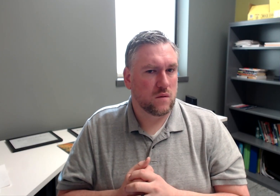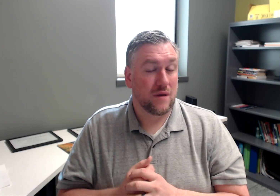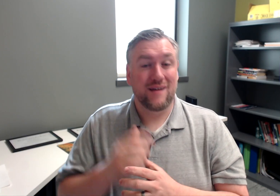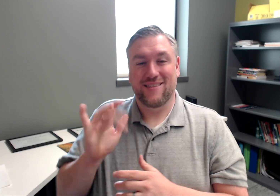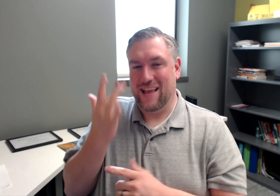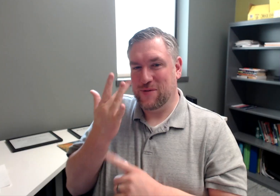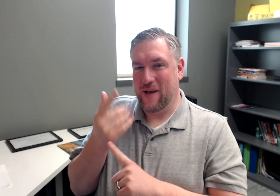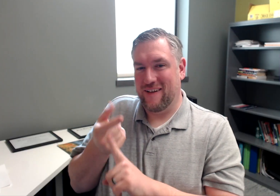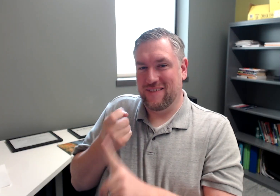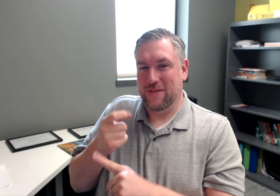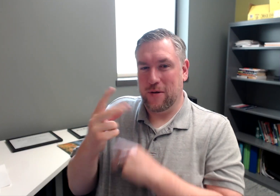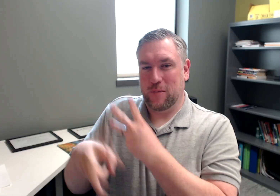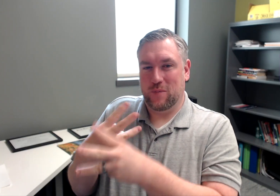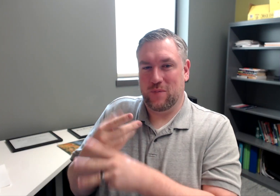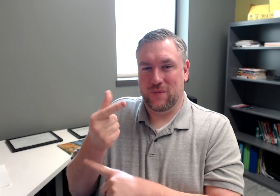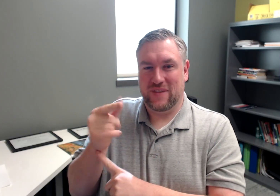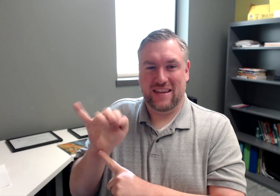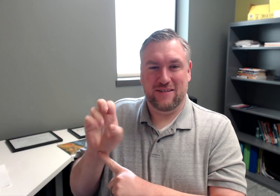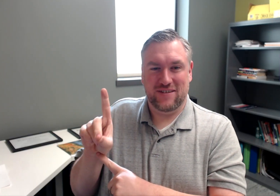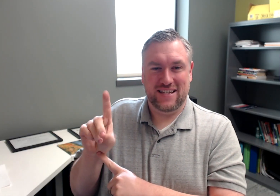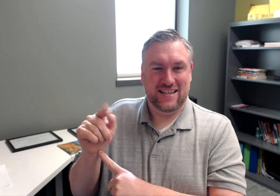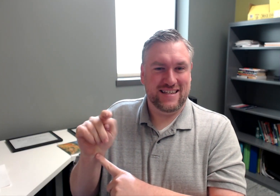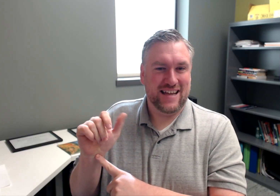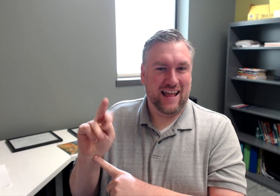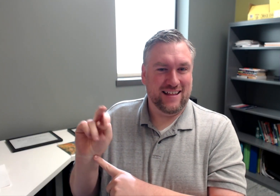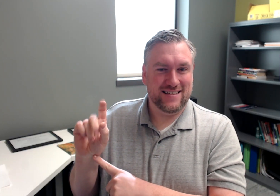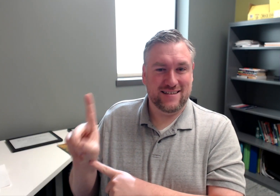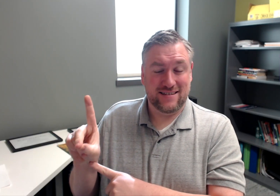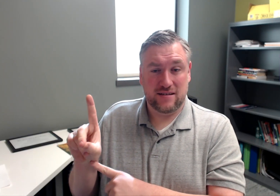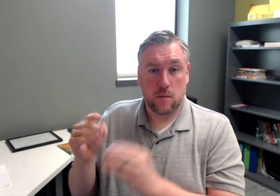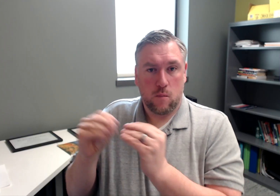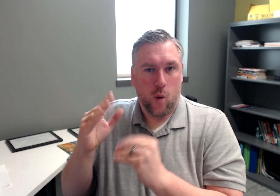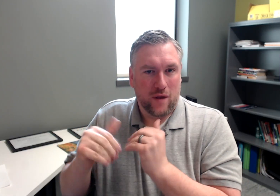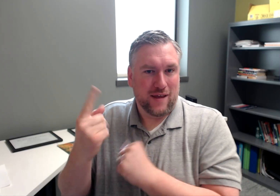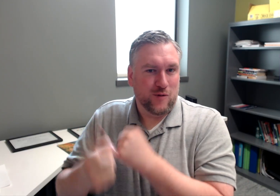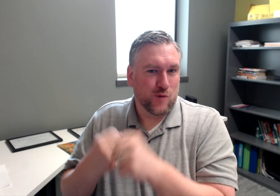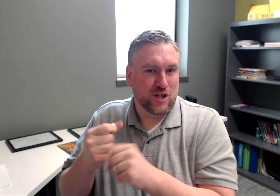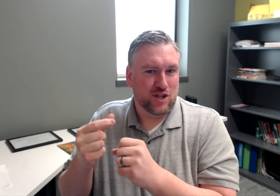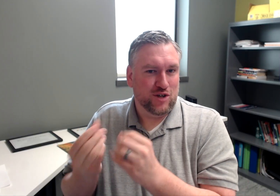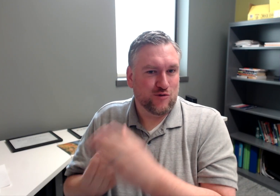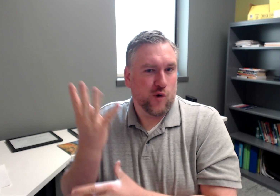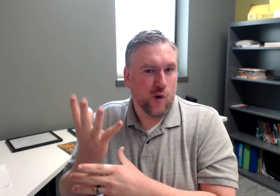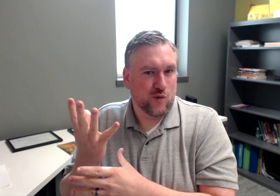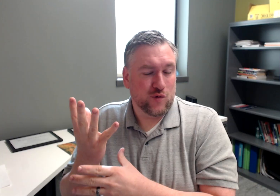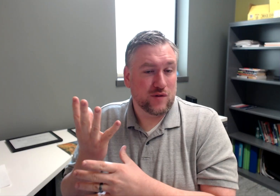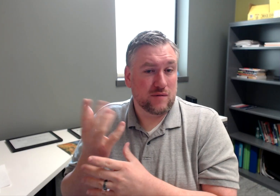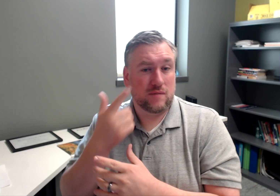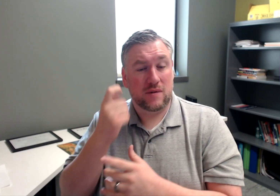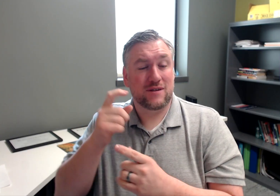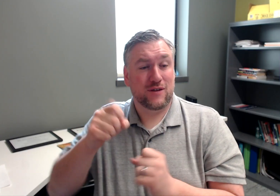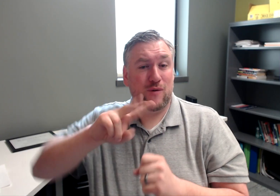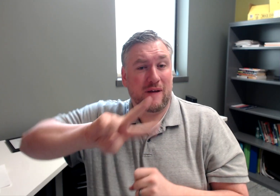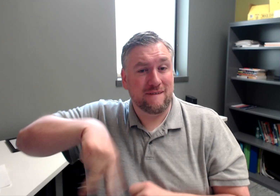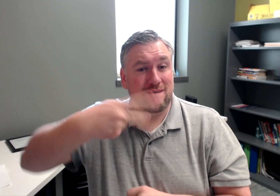is students who are given this approach make more than 1 year's worth of gain in a year, which is why it was perfect for gifted and talented